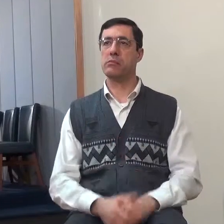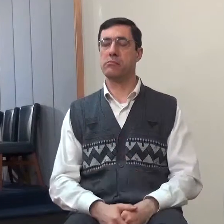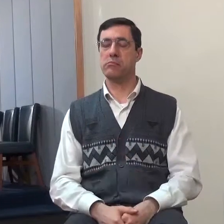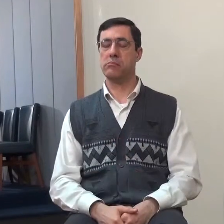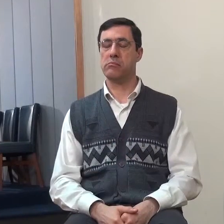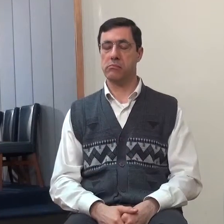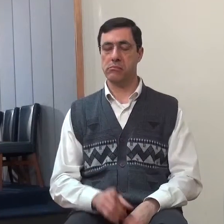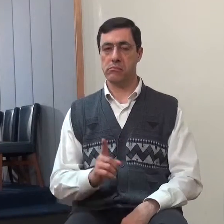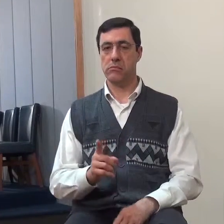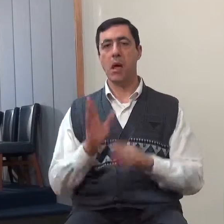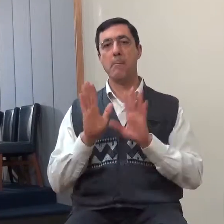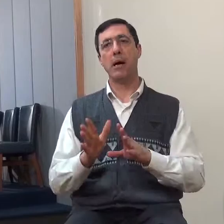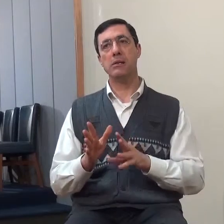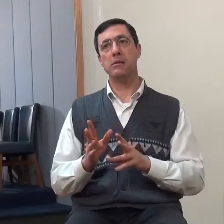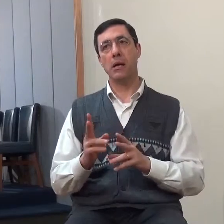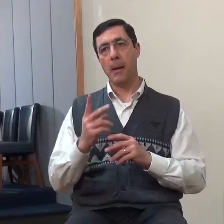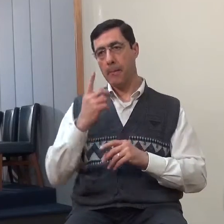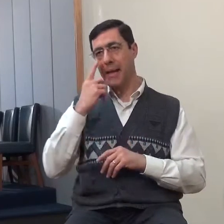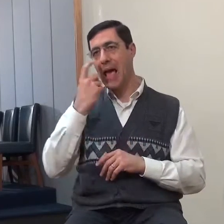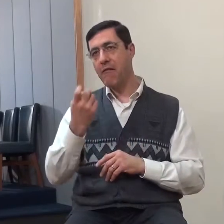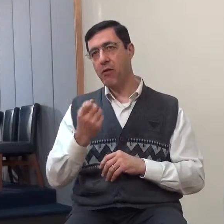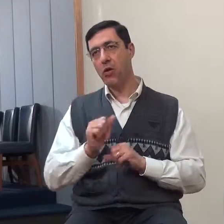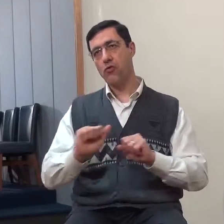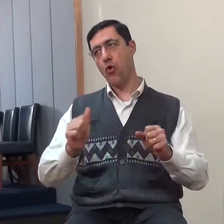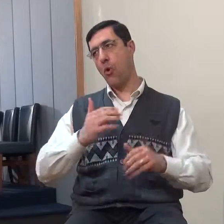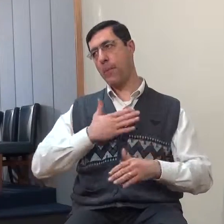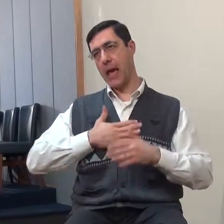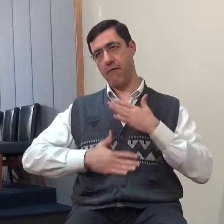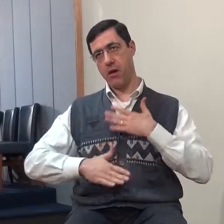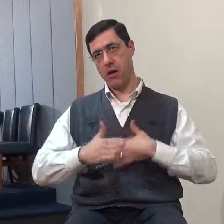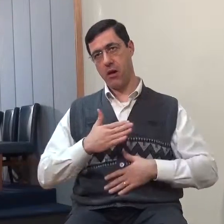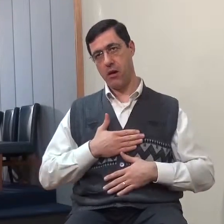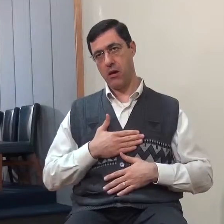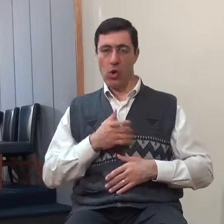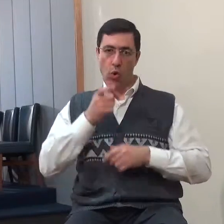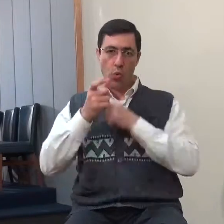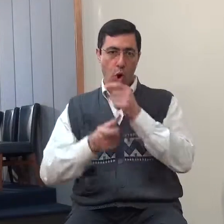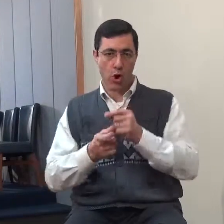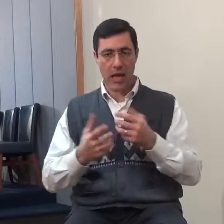Watch your disposition and your manner. Did you think,